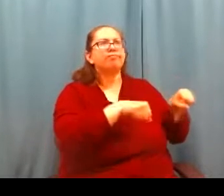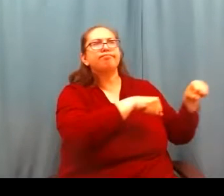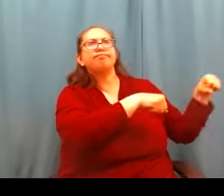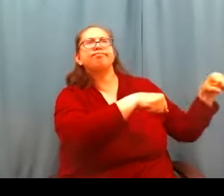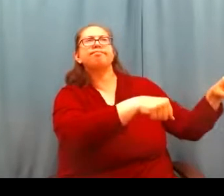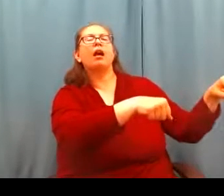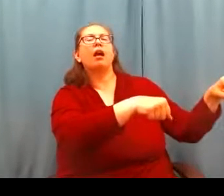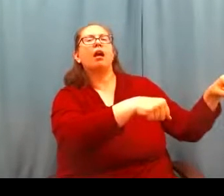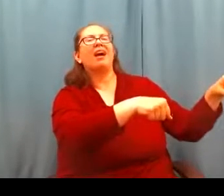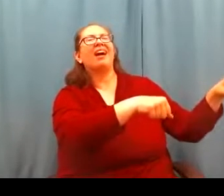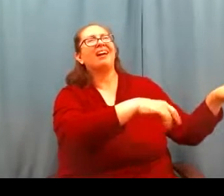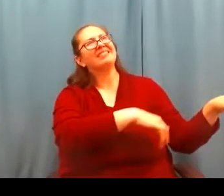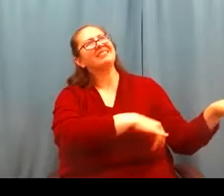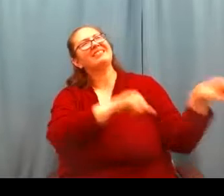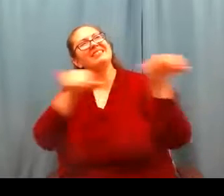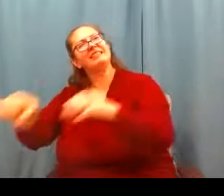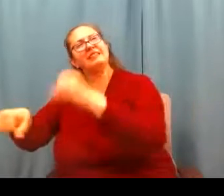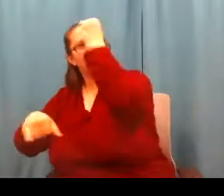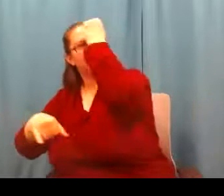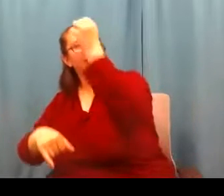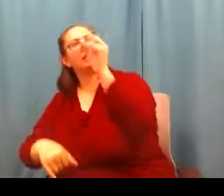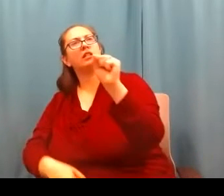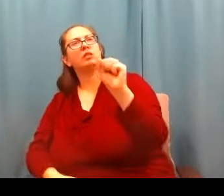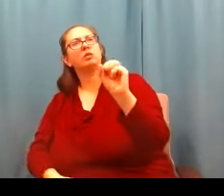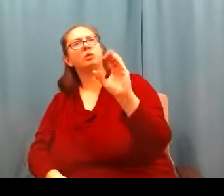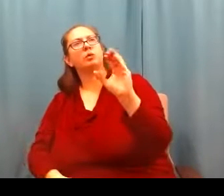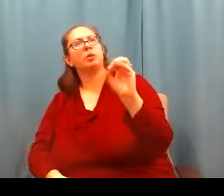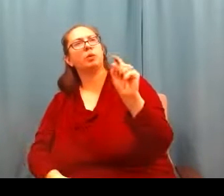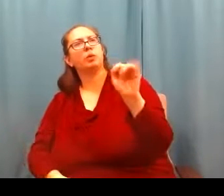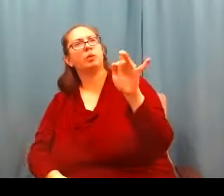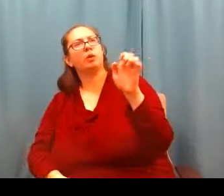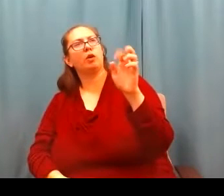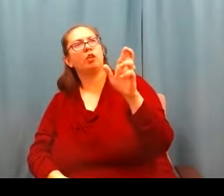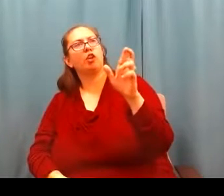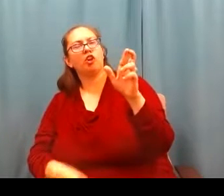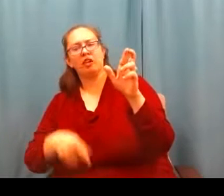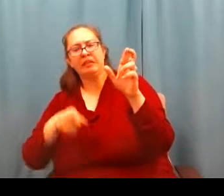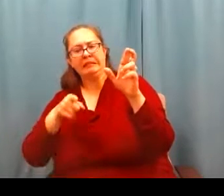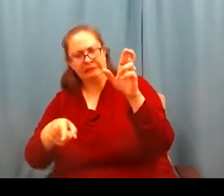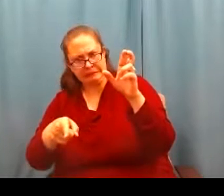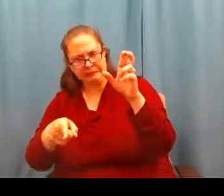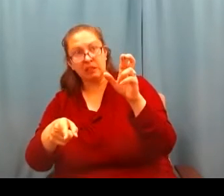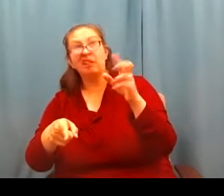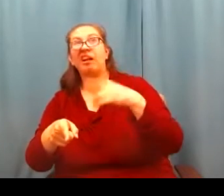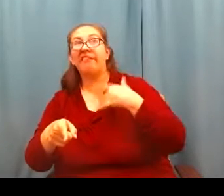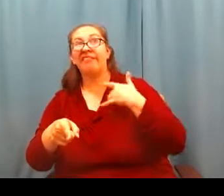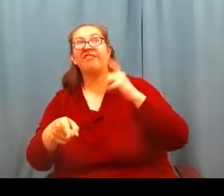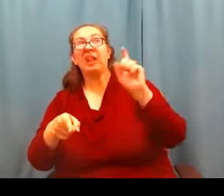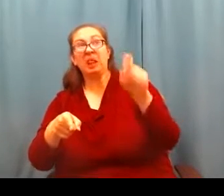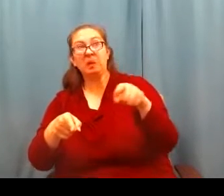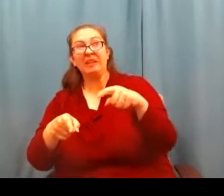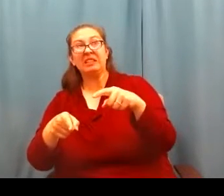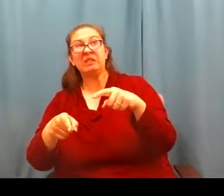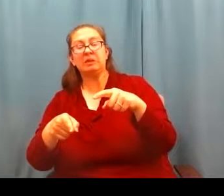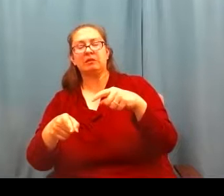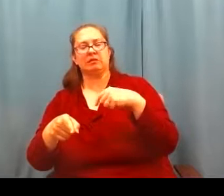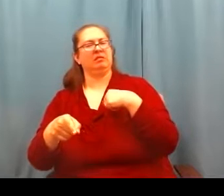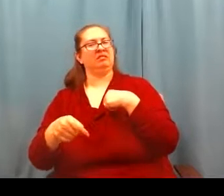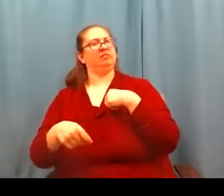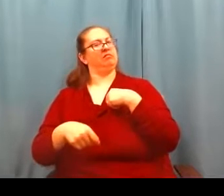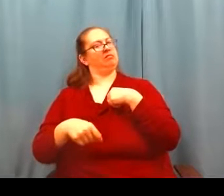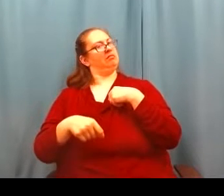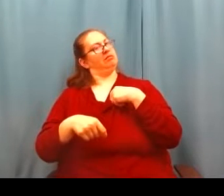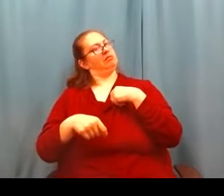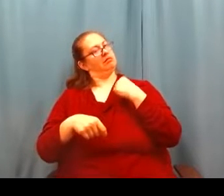definitely suggest, if you feel compelled to ride the scooters, not sure you should, but if you